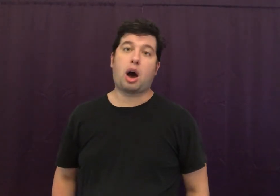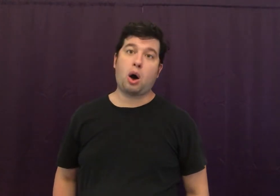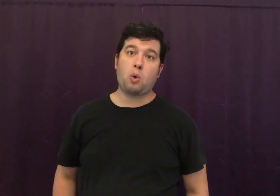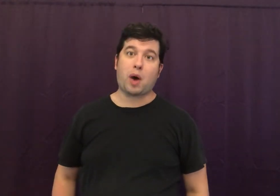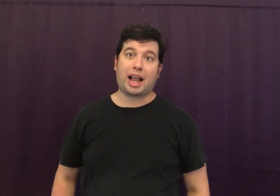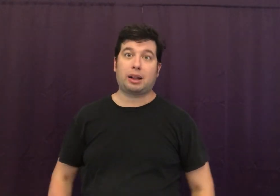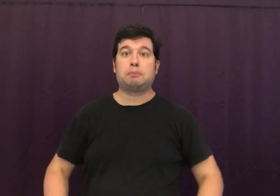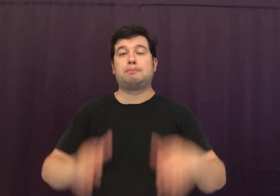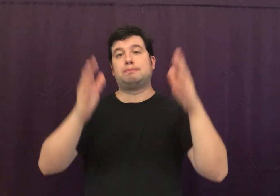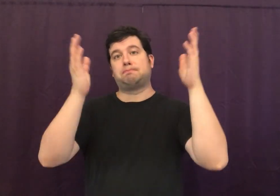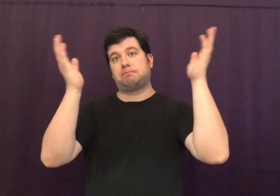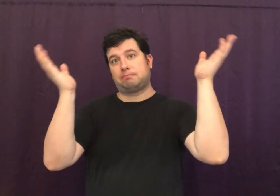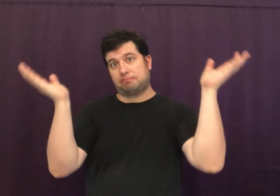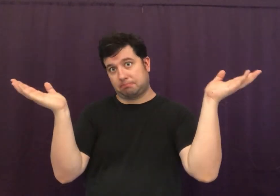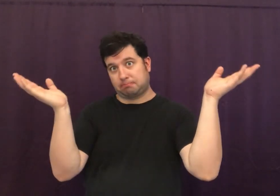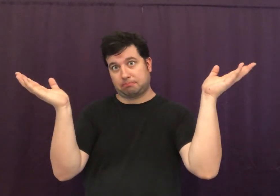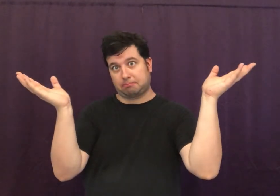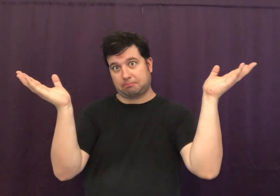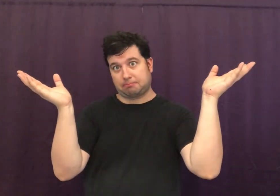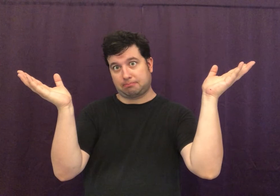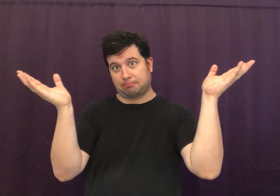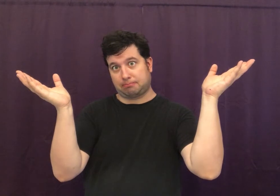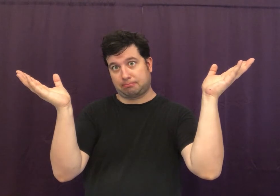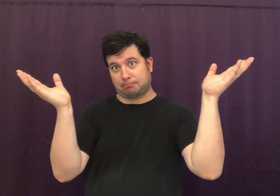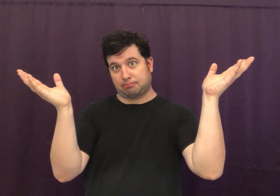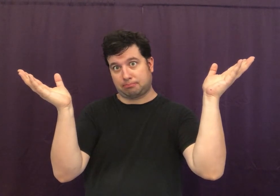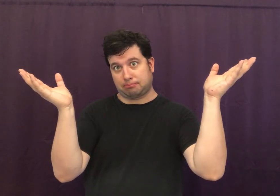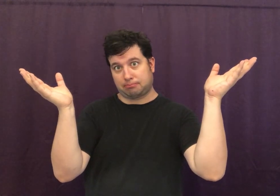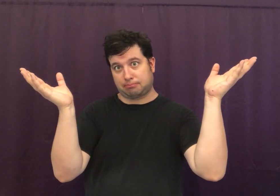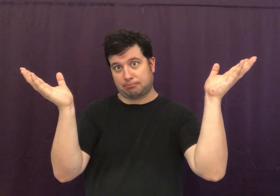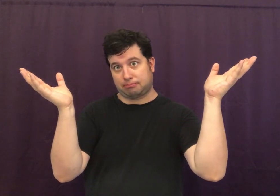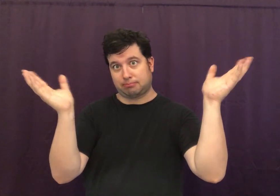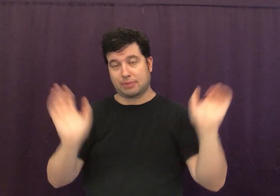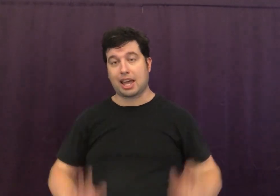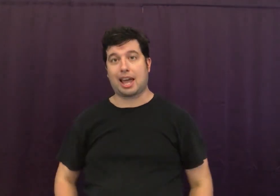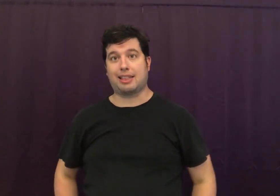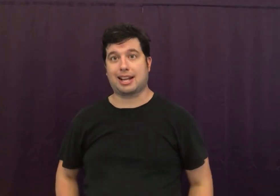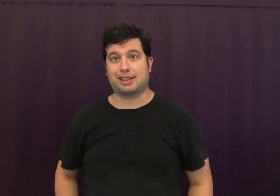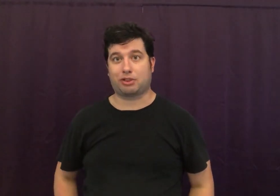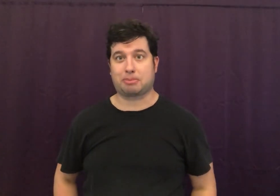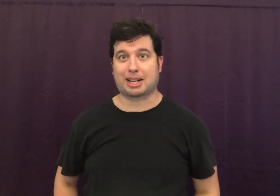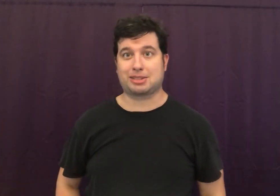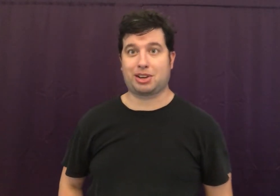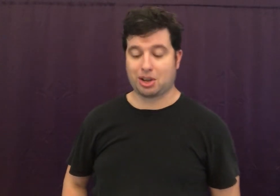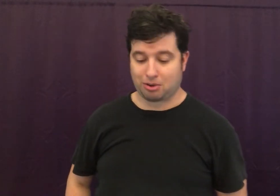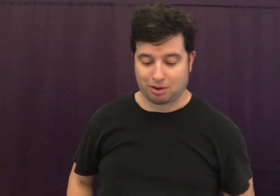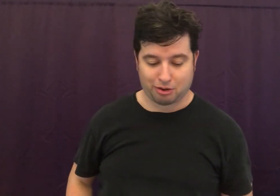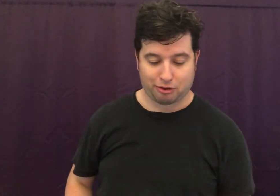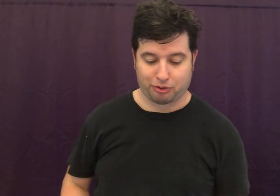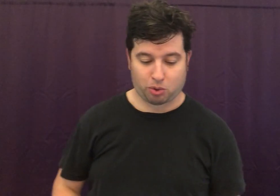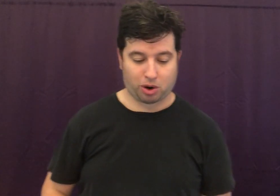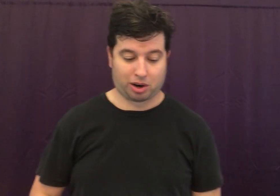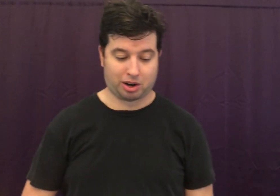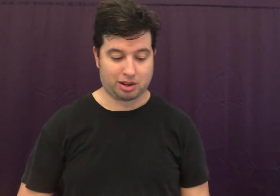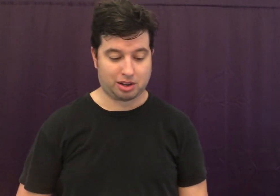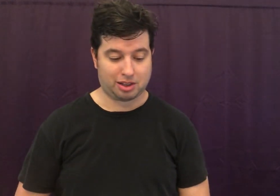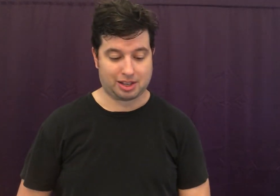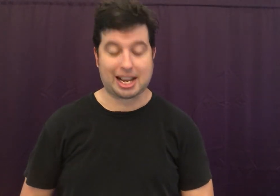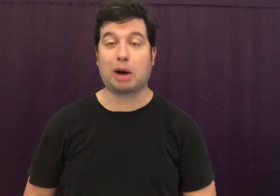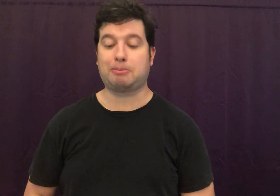Oh well. And that's it for the practice video. for the town